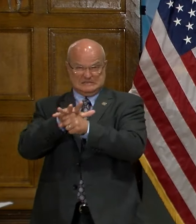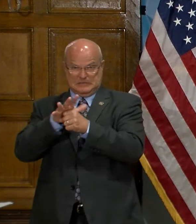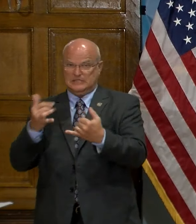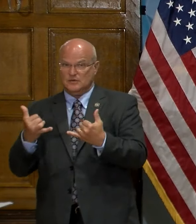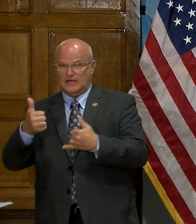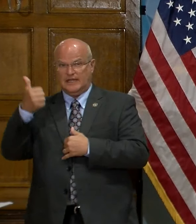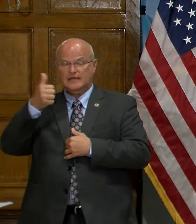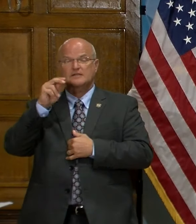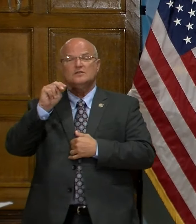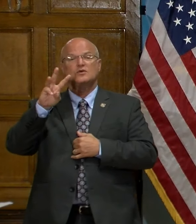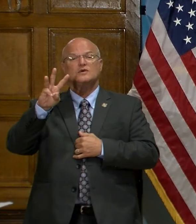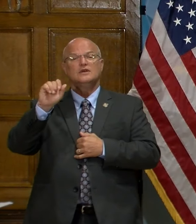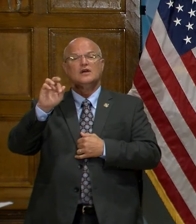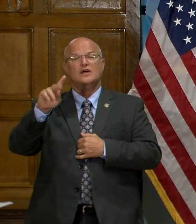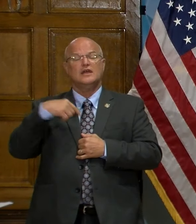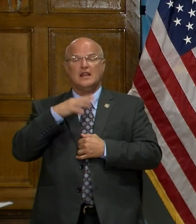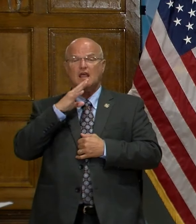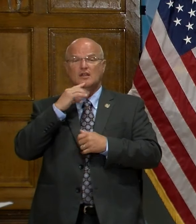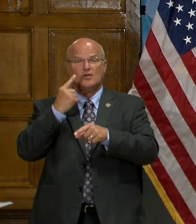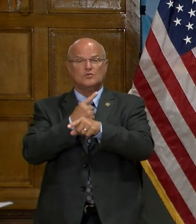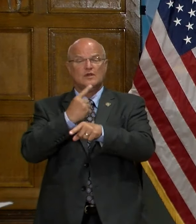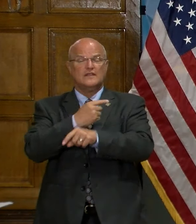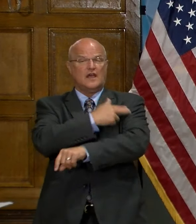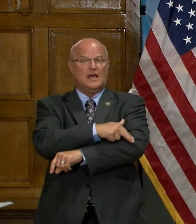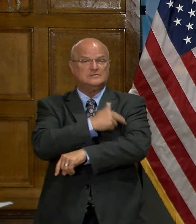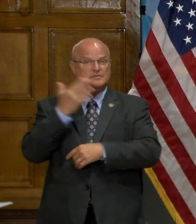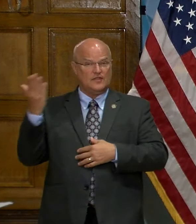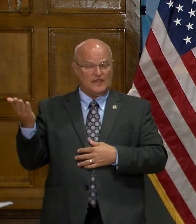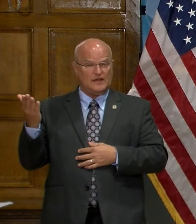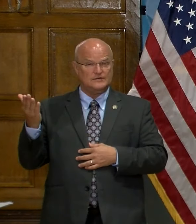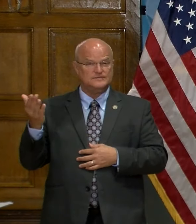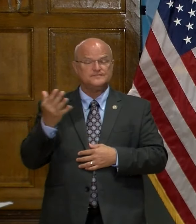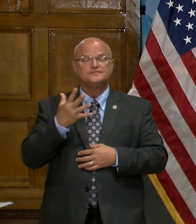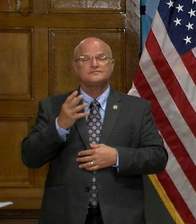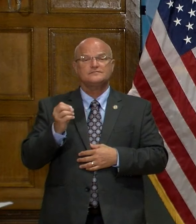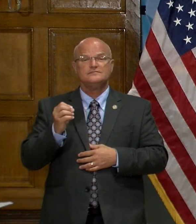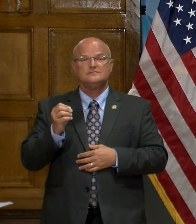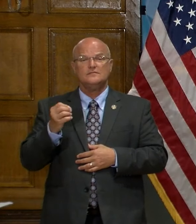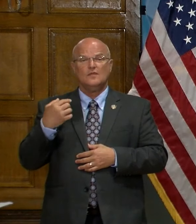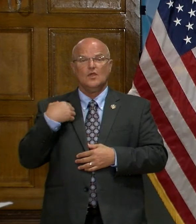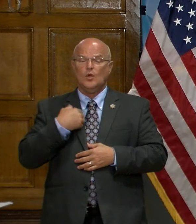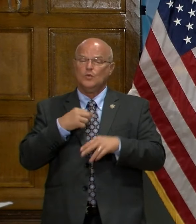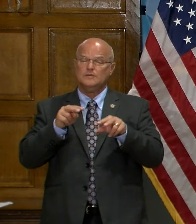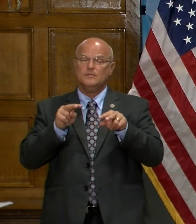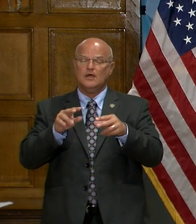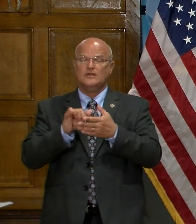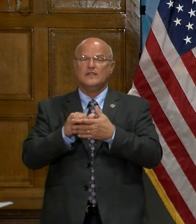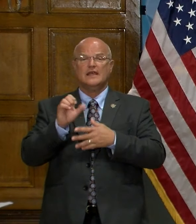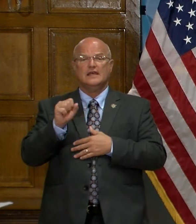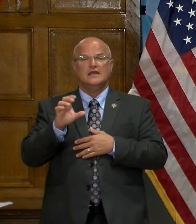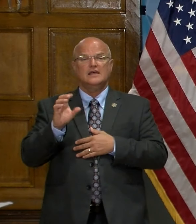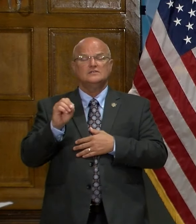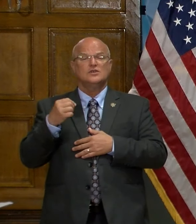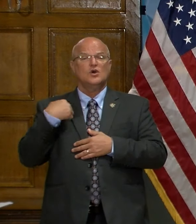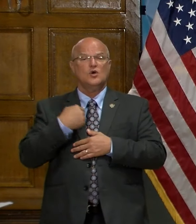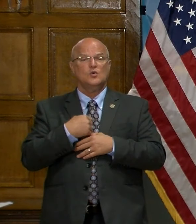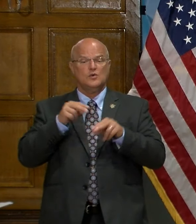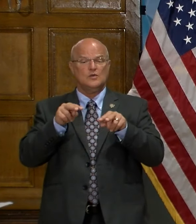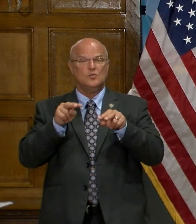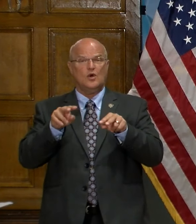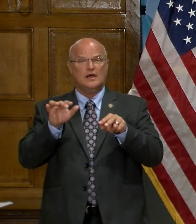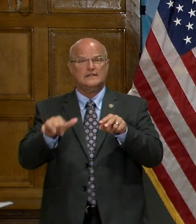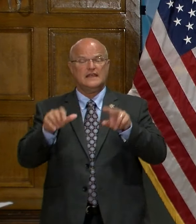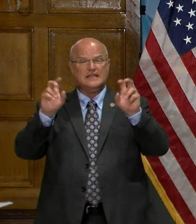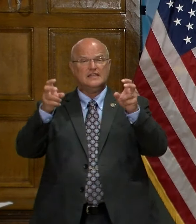point now, and I talk regularly to the hospitals there, and we monitor that. So we watch